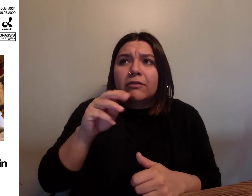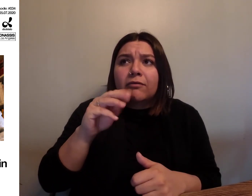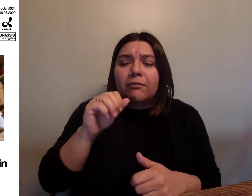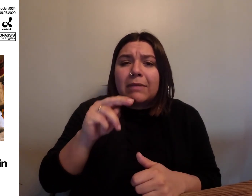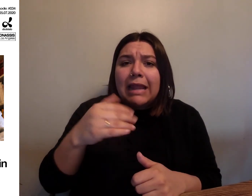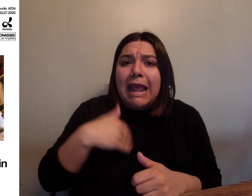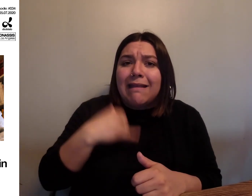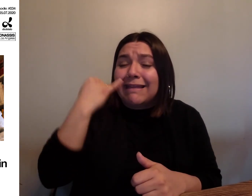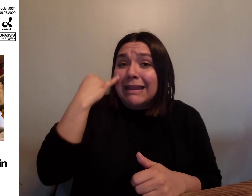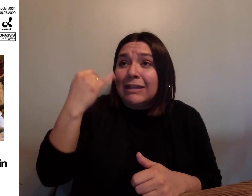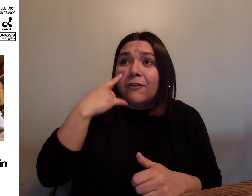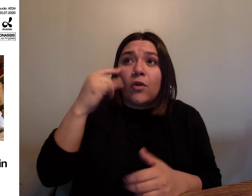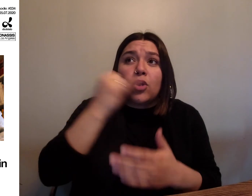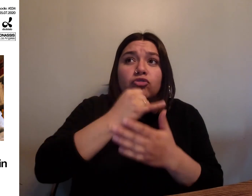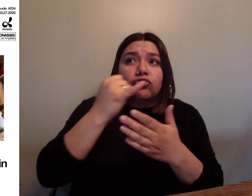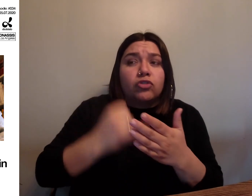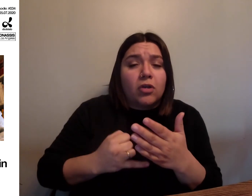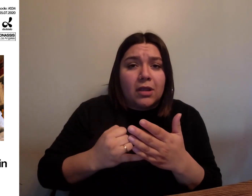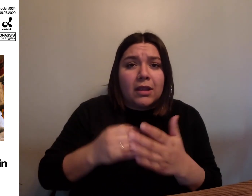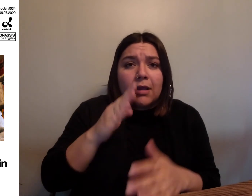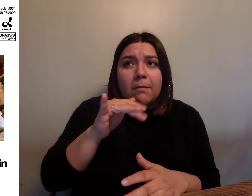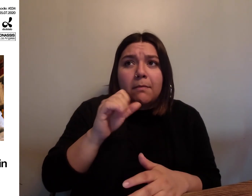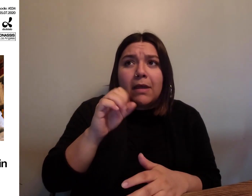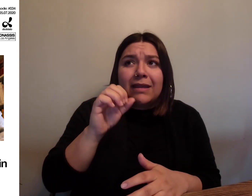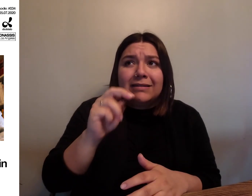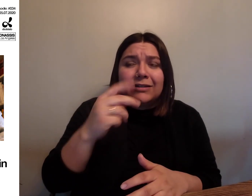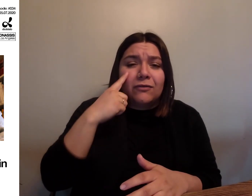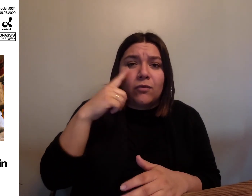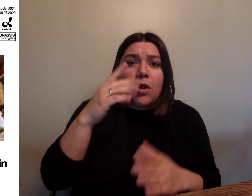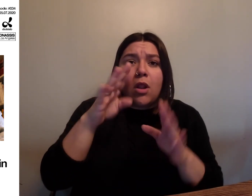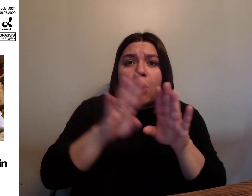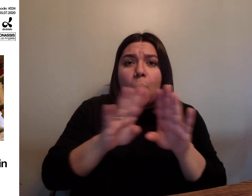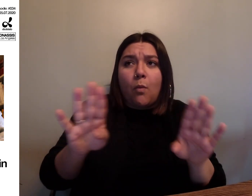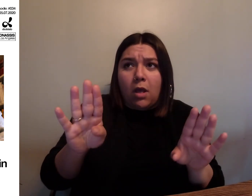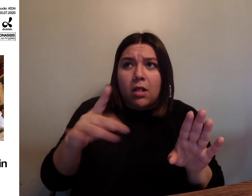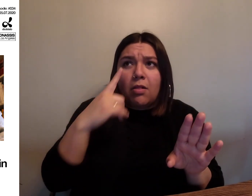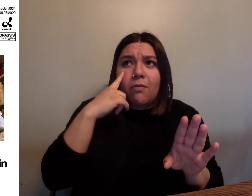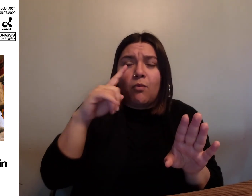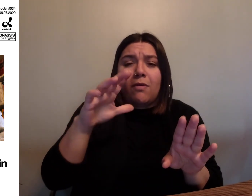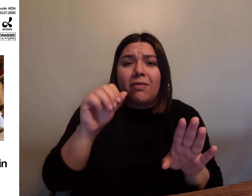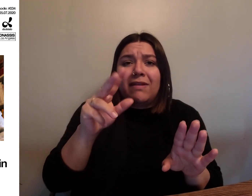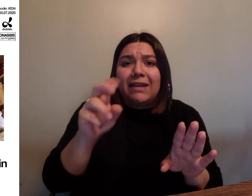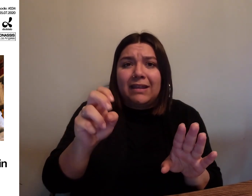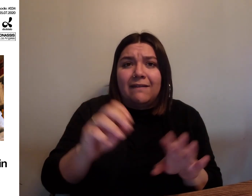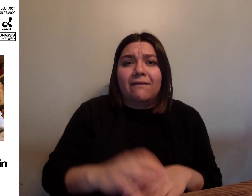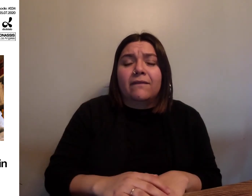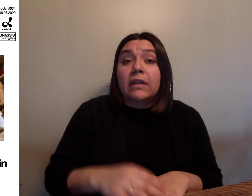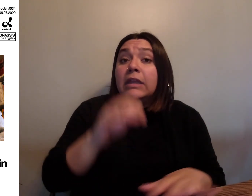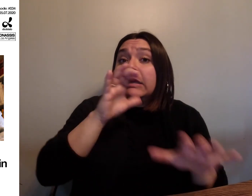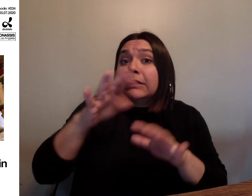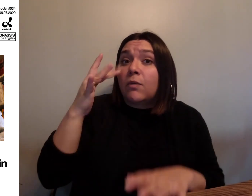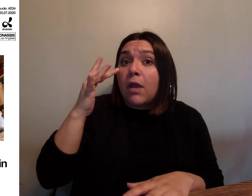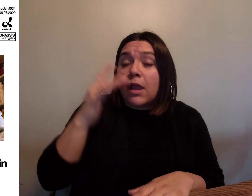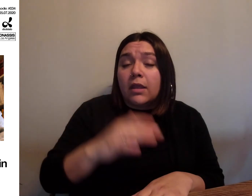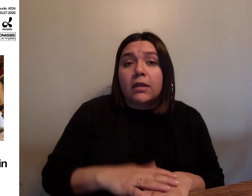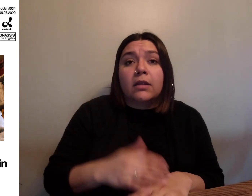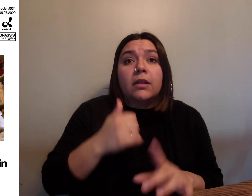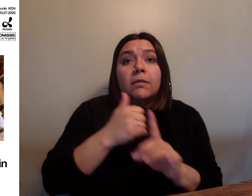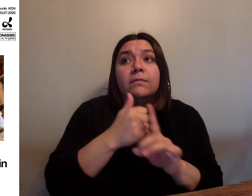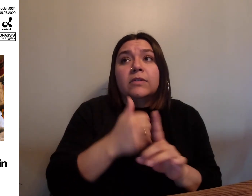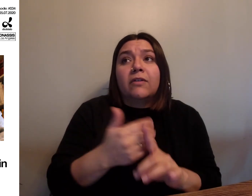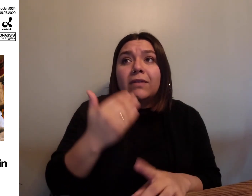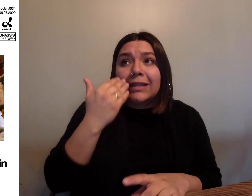caveman who had the idea of drawing a bison on the wall of the cave. So he did it because